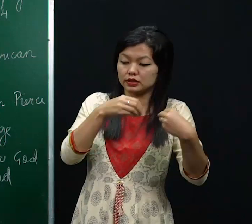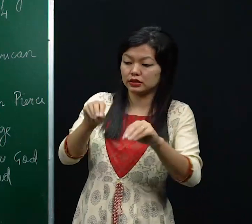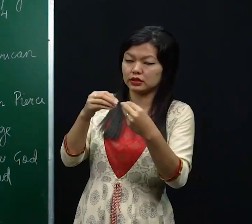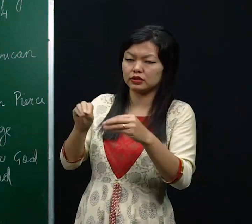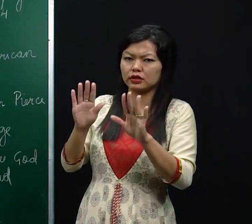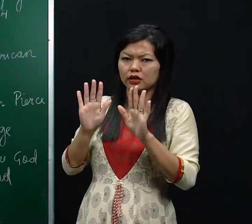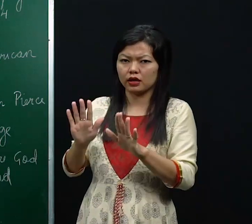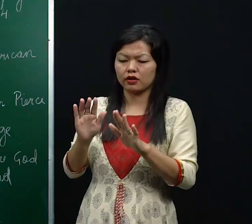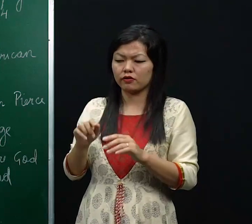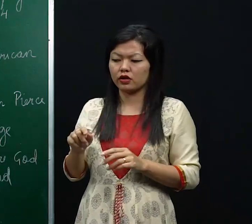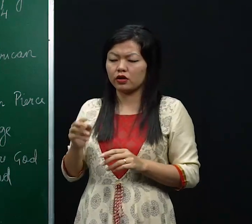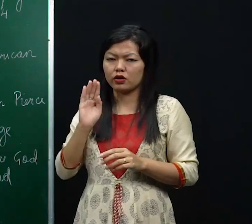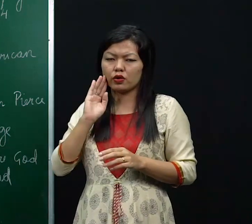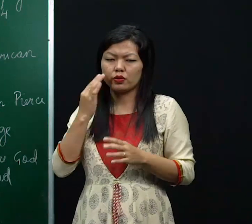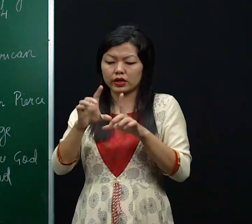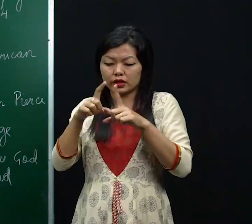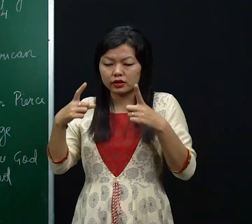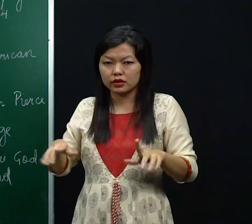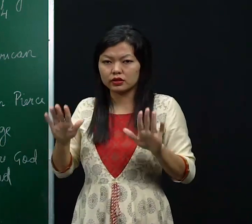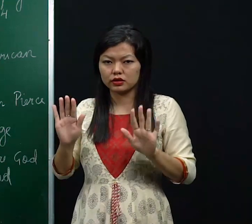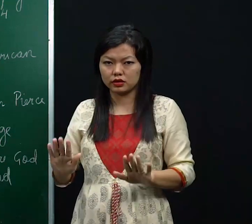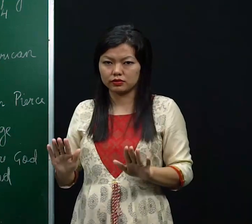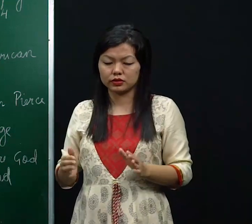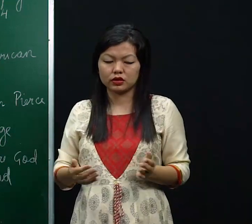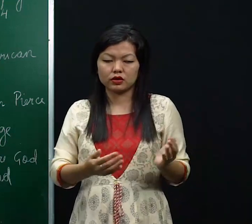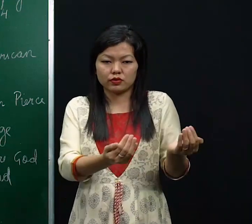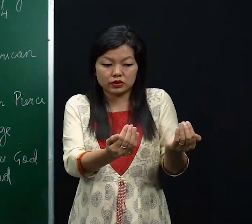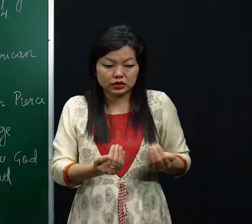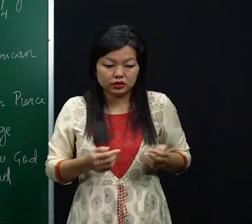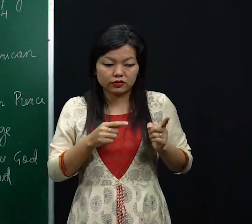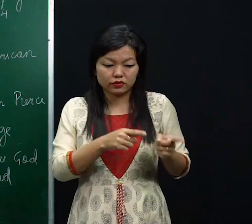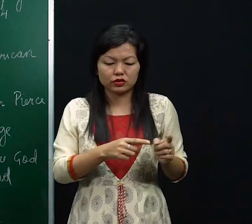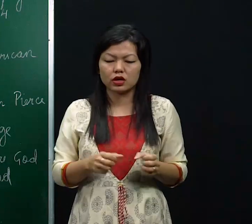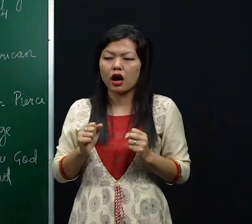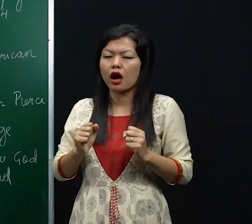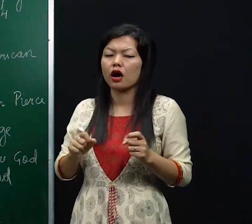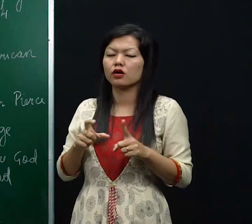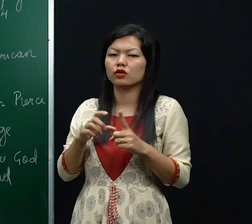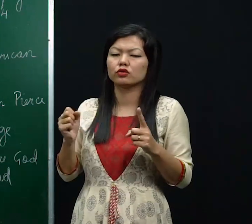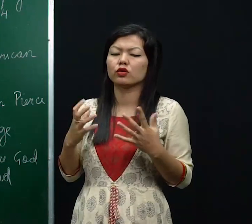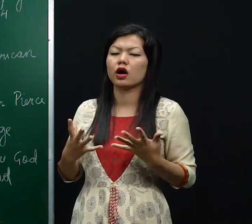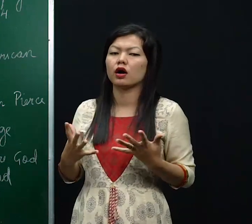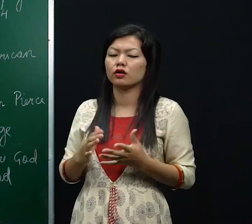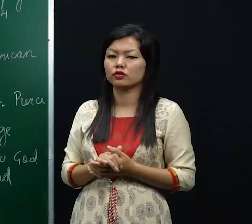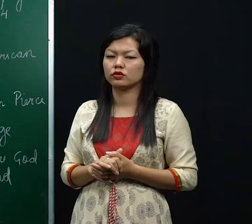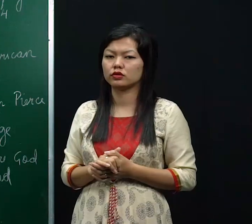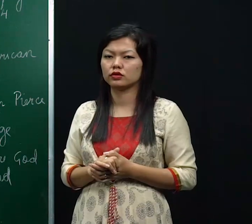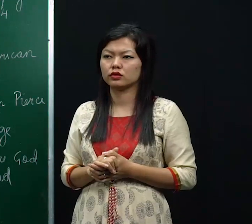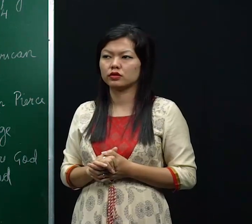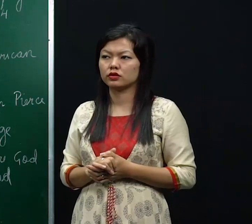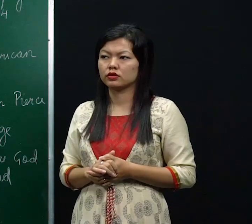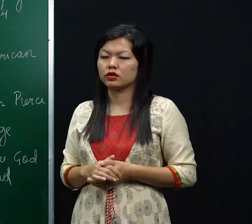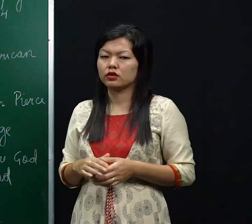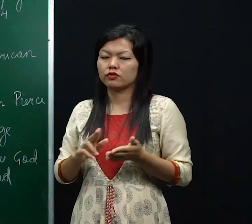equal, though you belong to different races. You know what are races, right? Especially people in this northeastern region, we belong to the